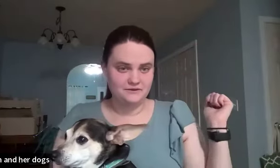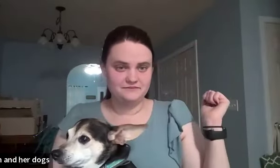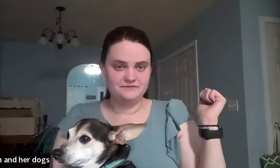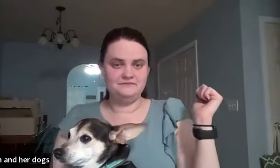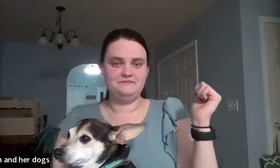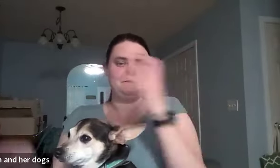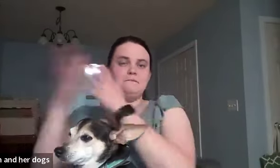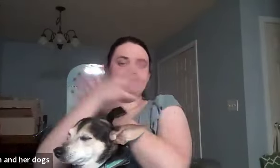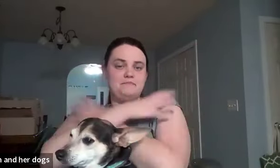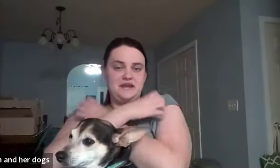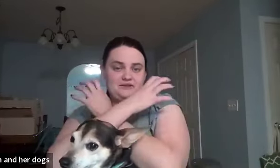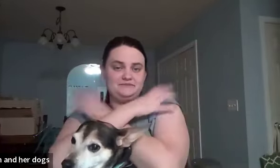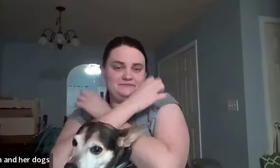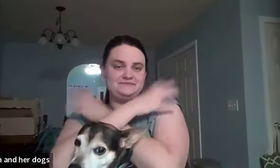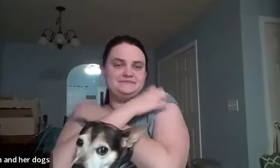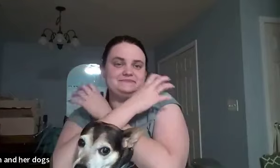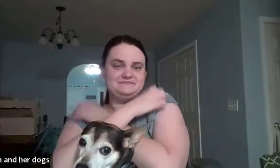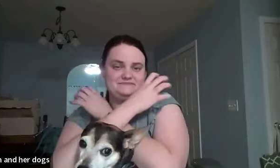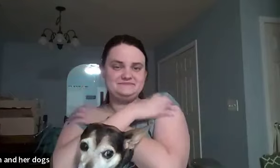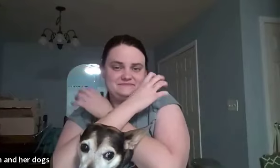bear, bear.